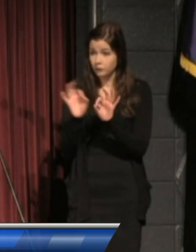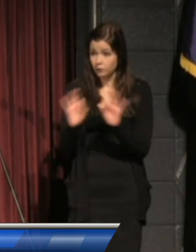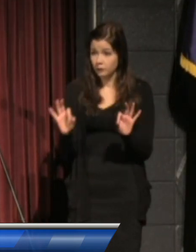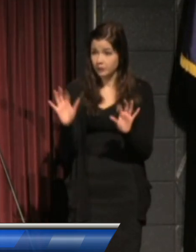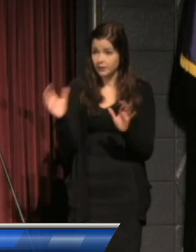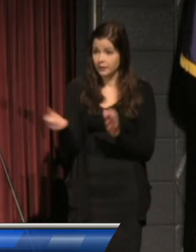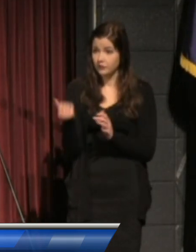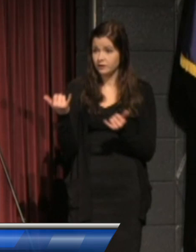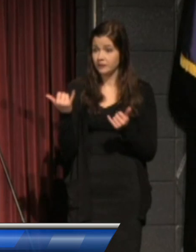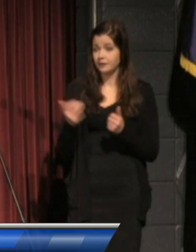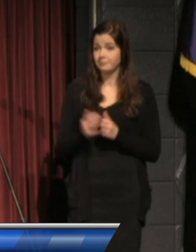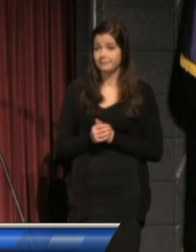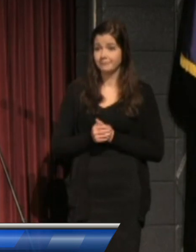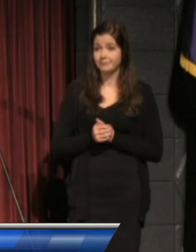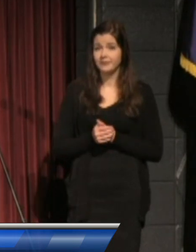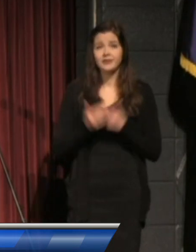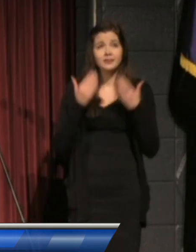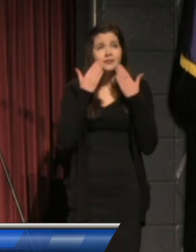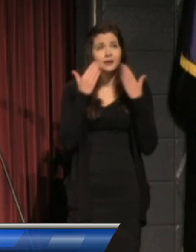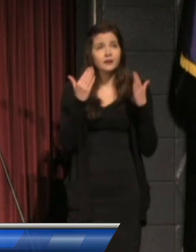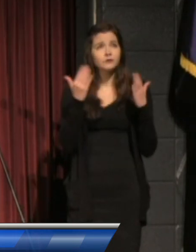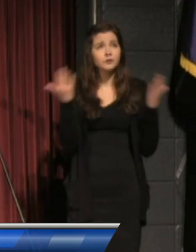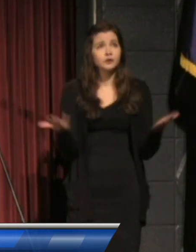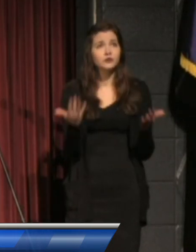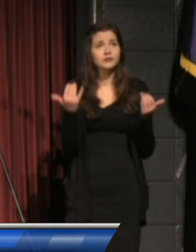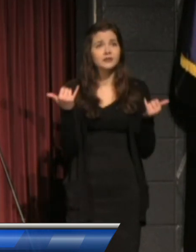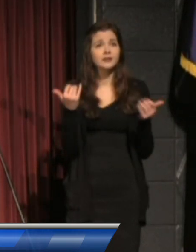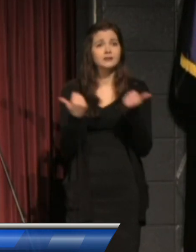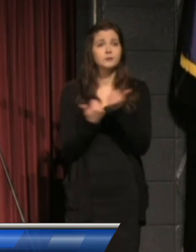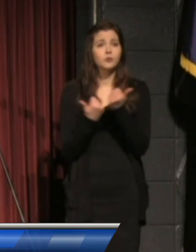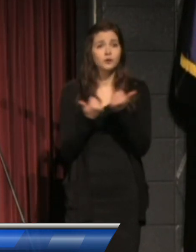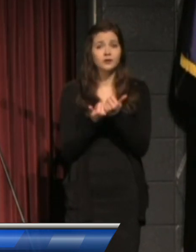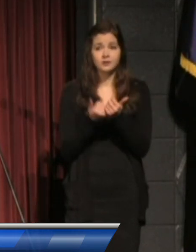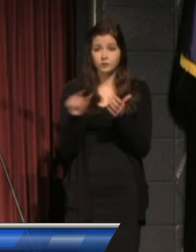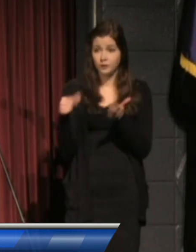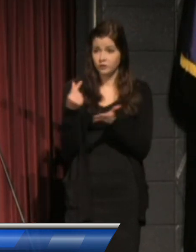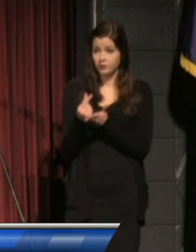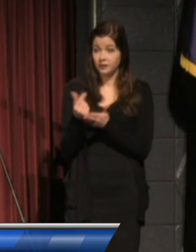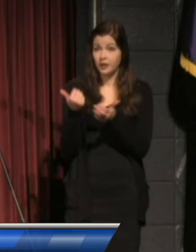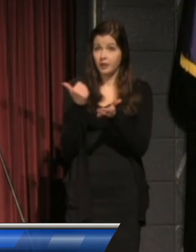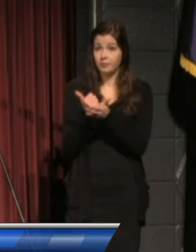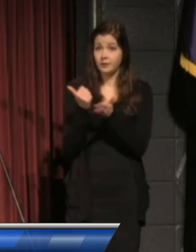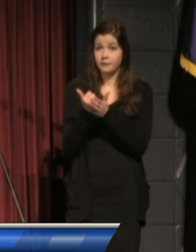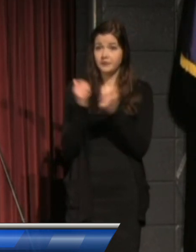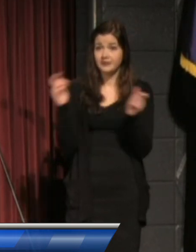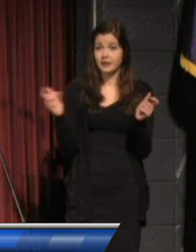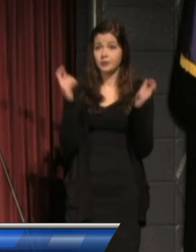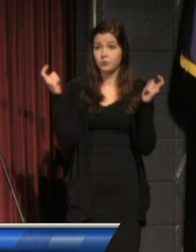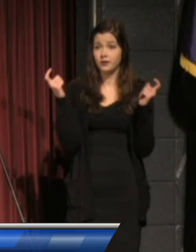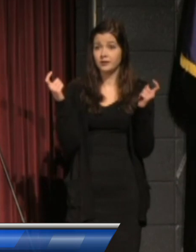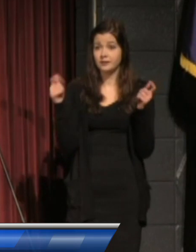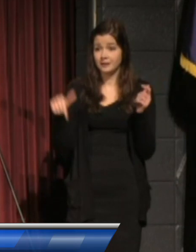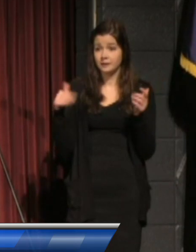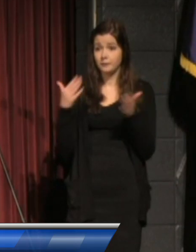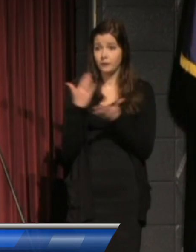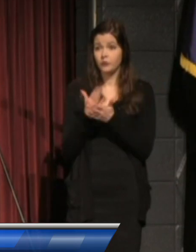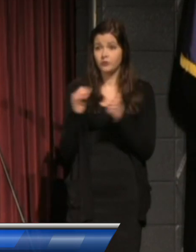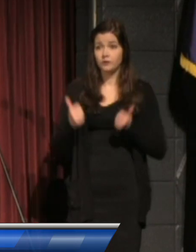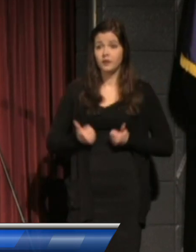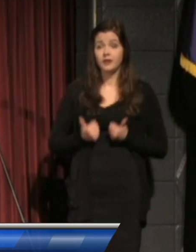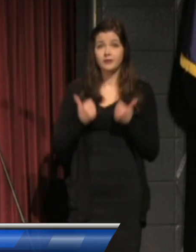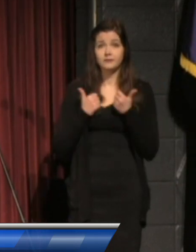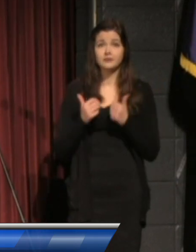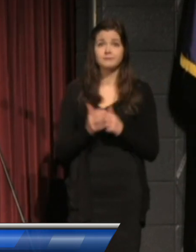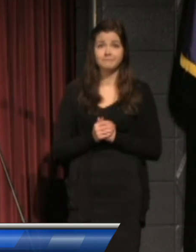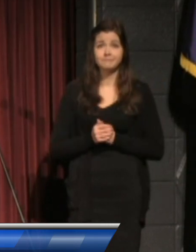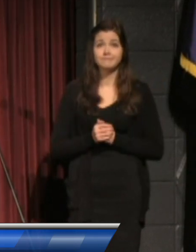receive today. Thank you for being here today to support these graduates and help them celebrate this milestone in their lives.